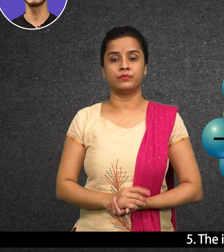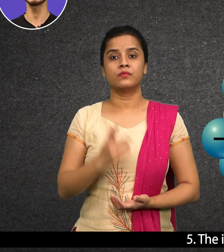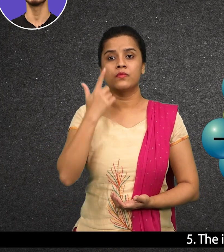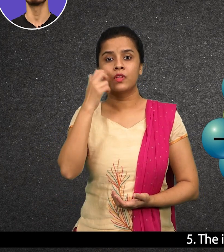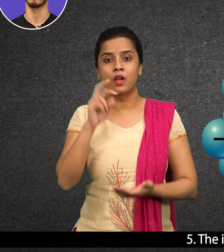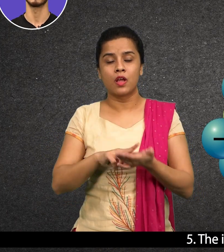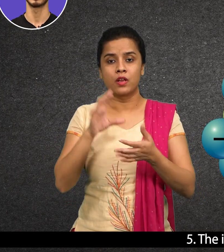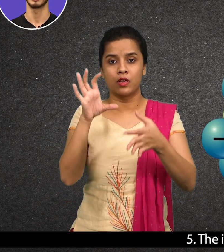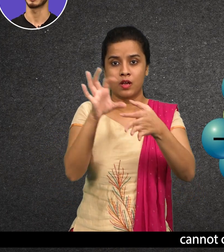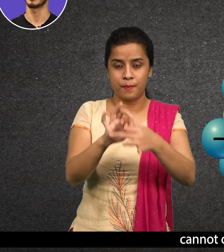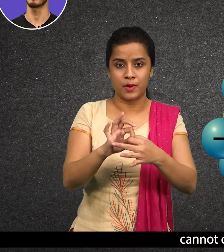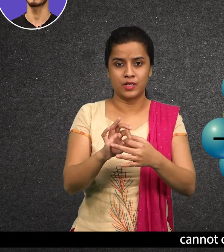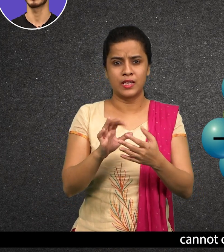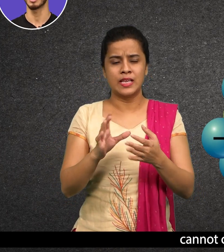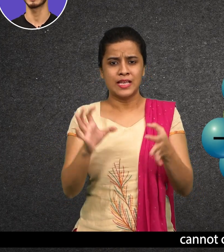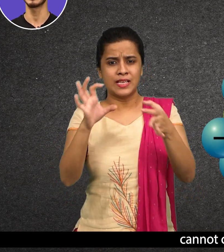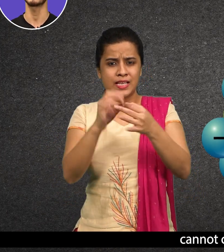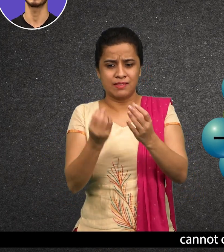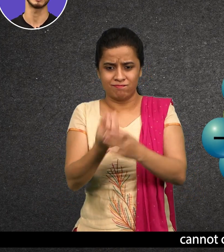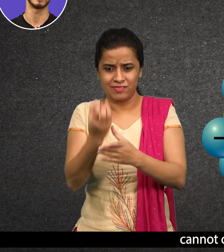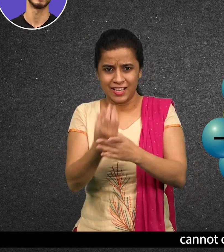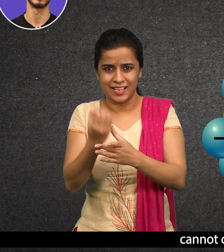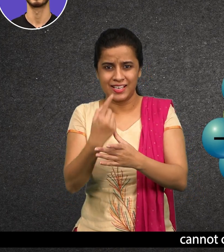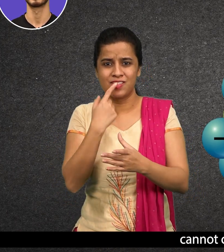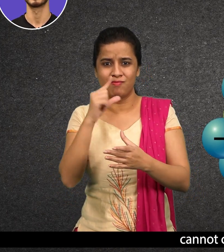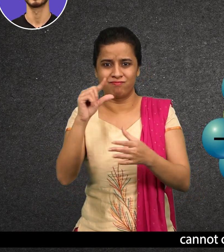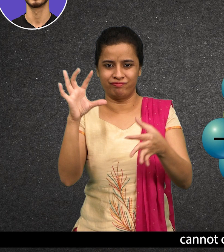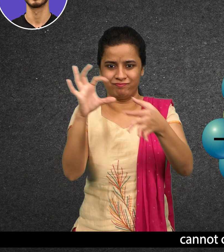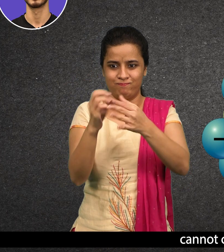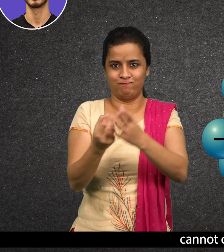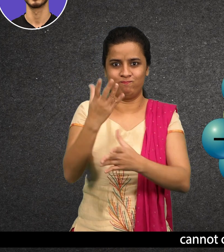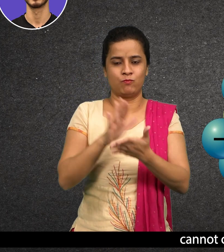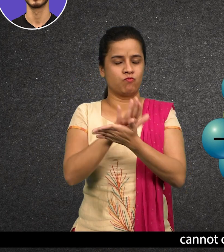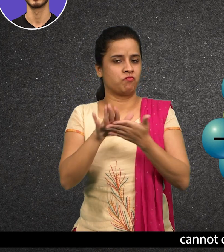The ionic compounds cannot conduct electricity